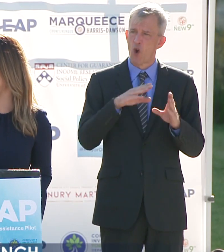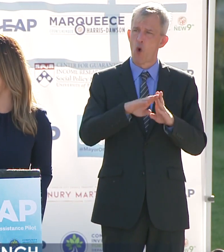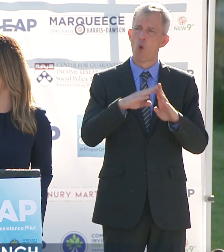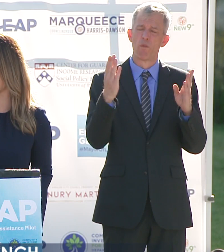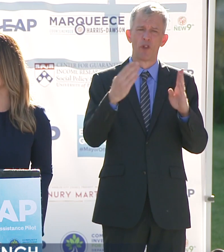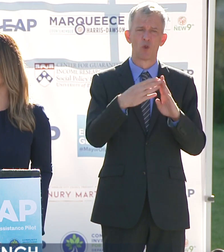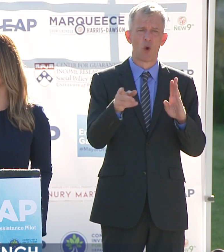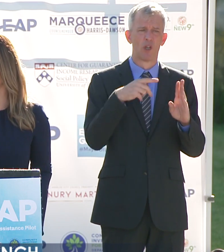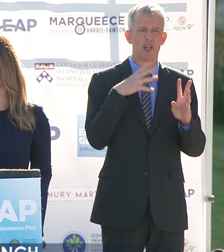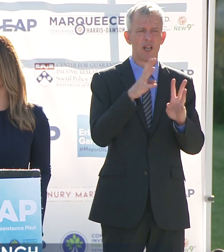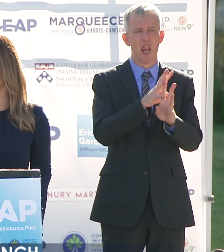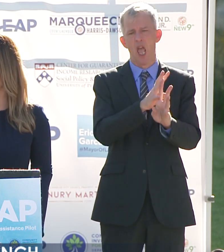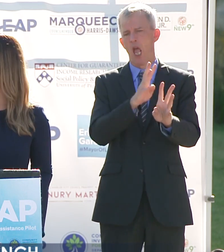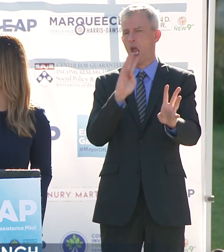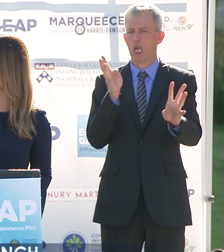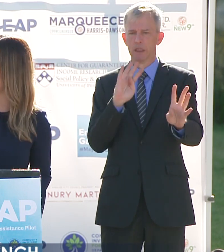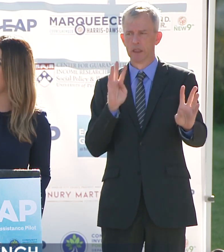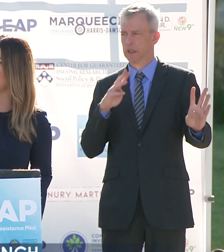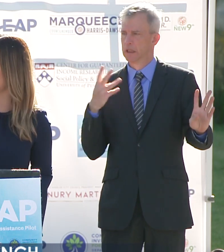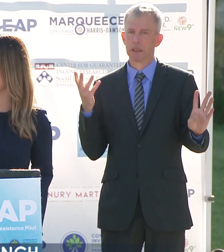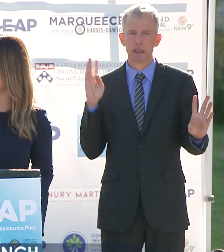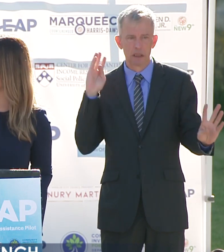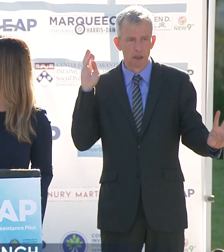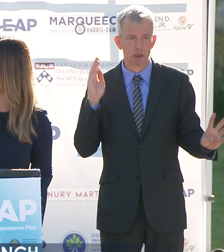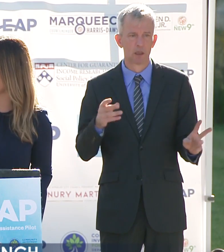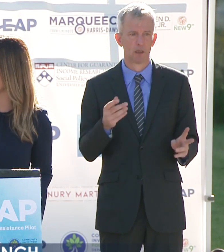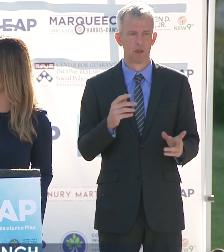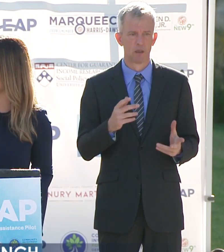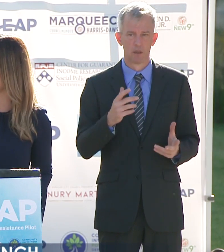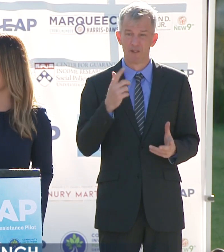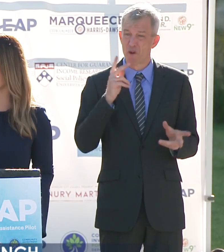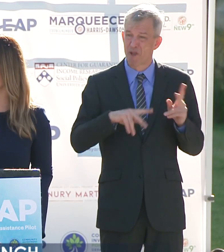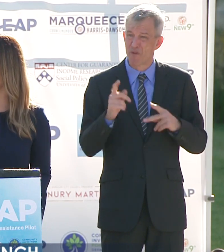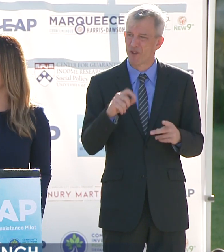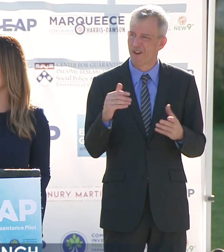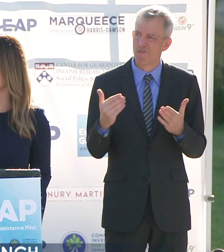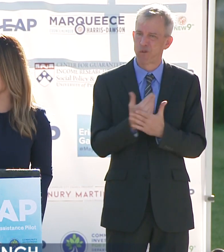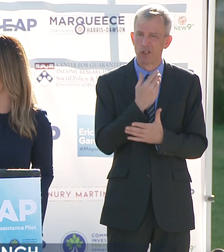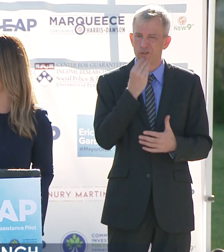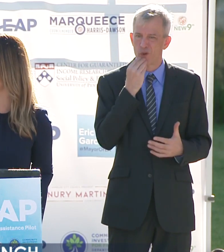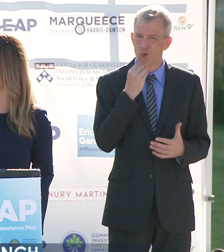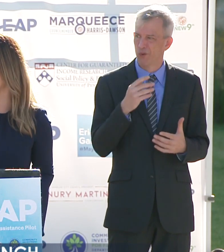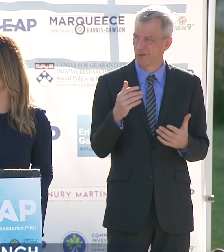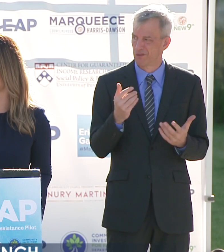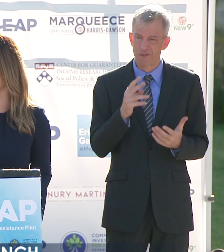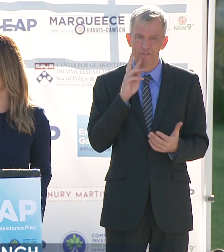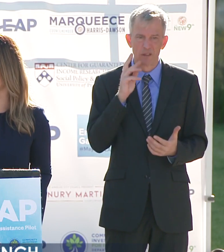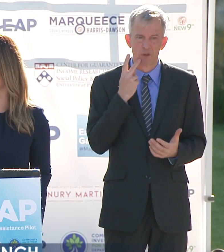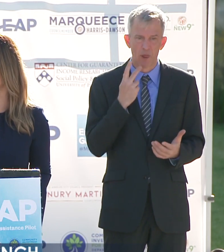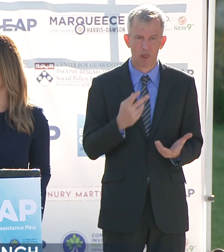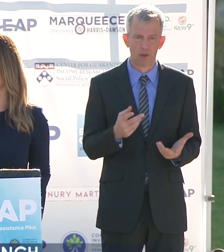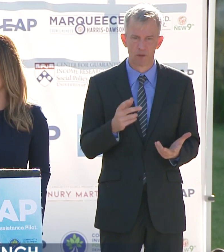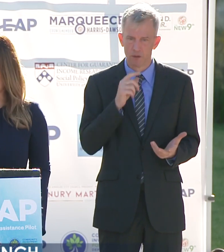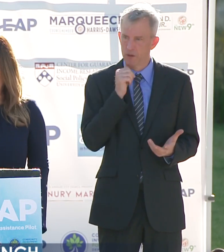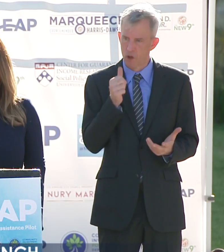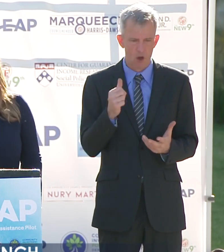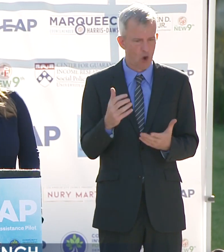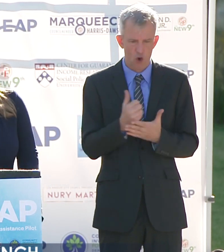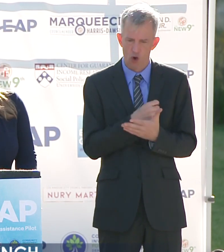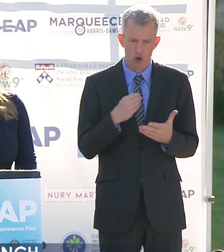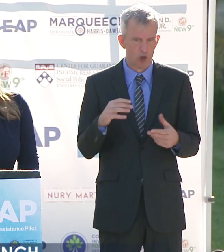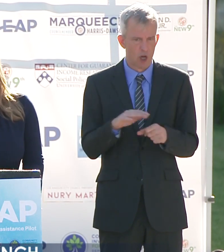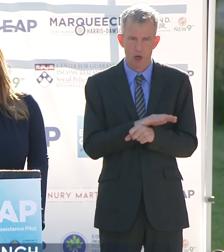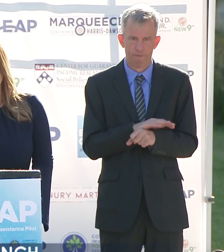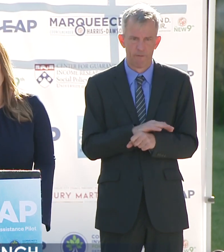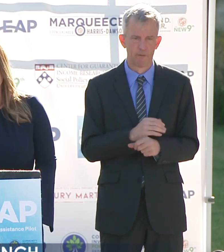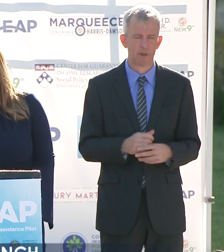their building, helping people who were in need of fresh produce because they weren't making enough to put food on the table. And so